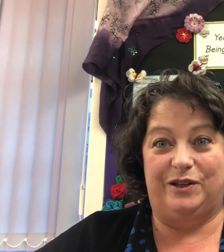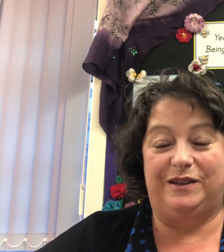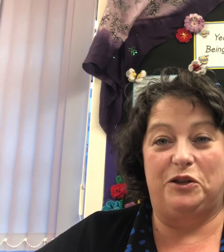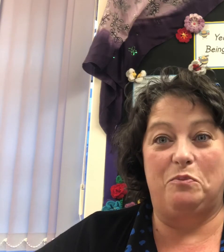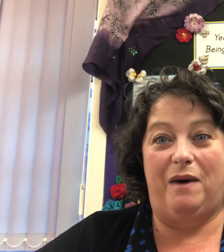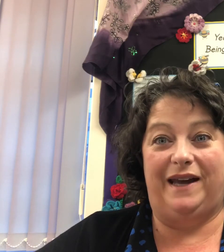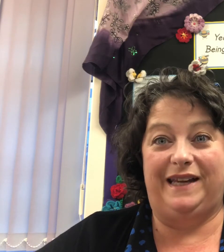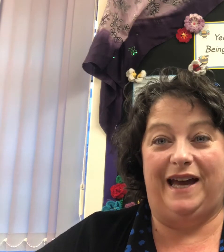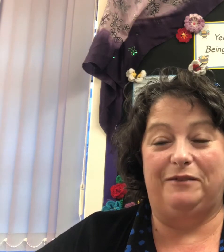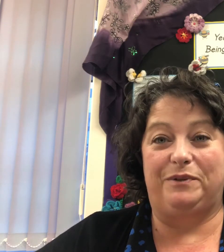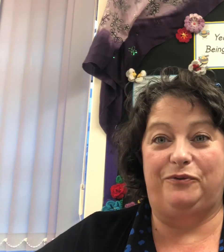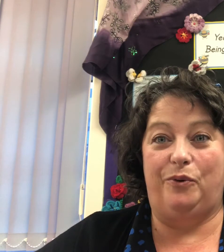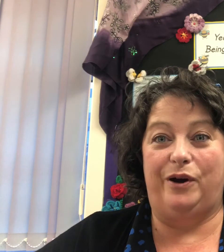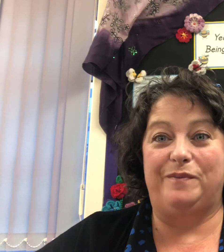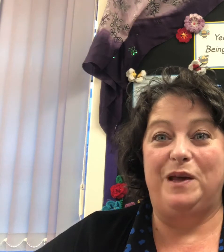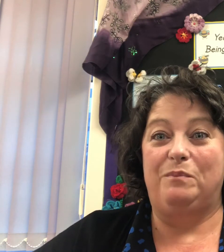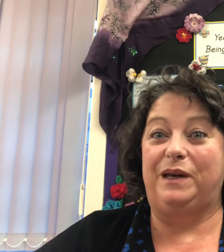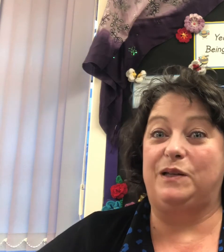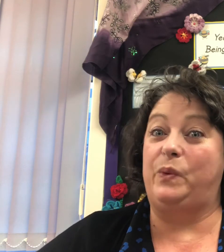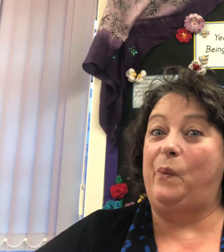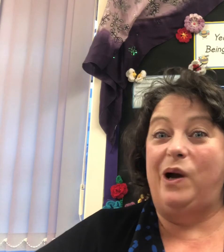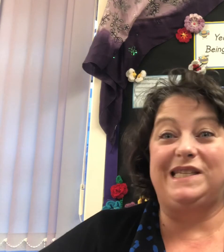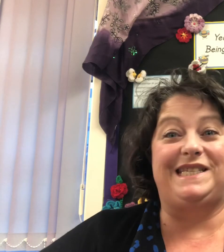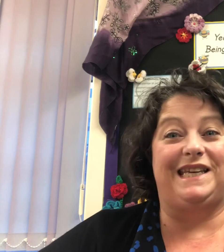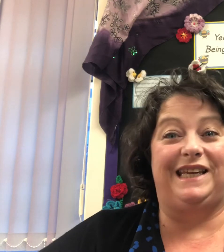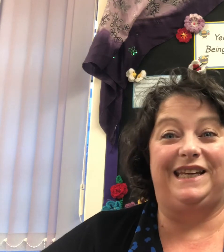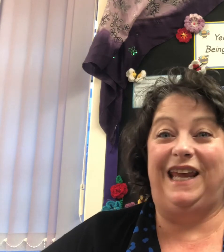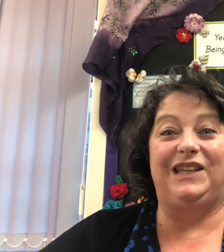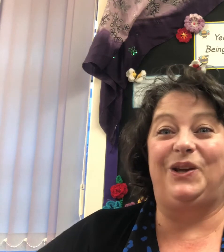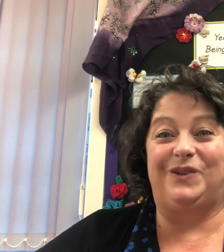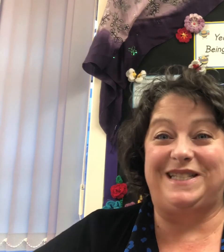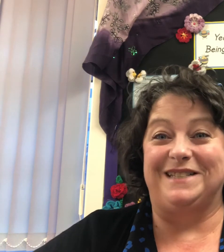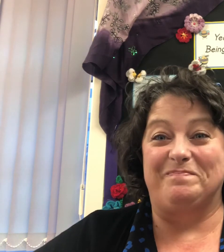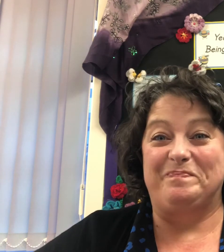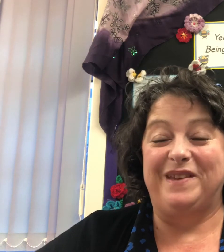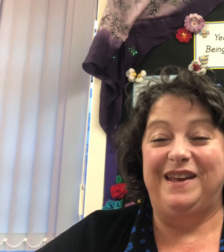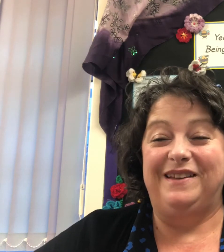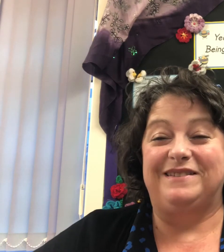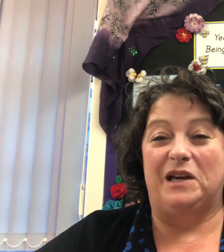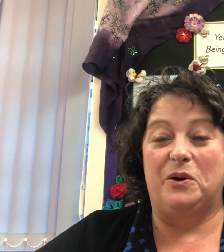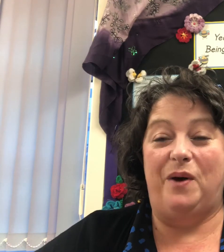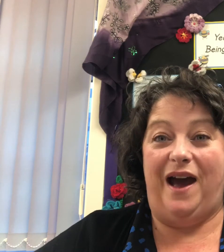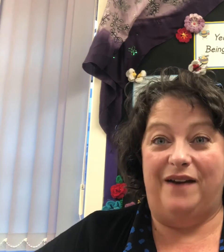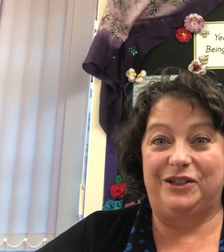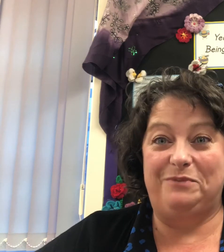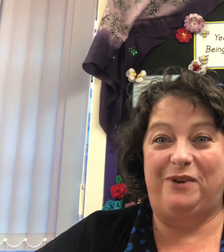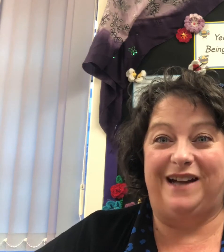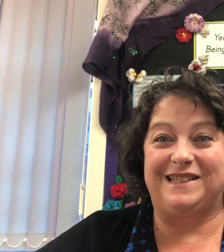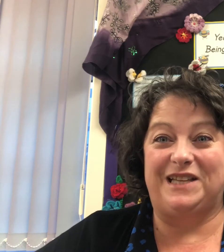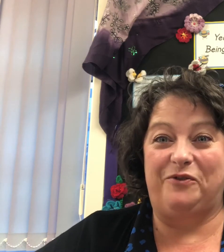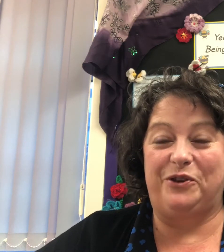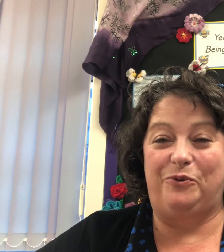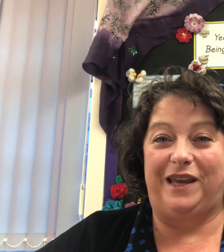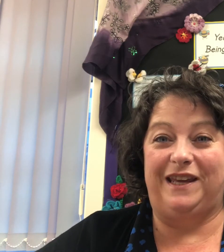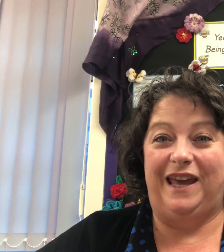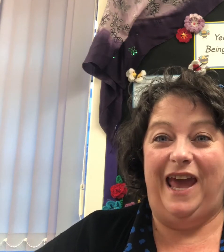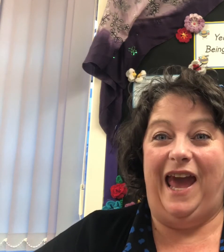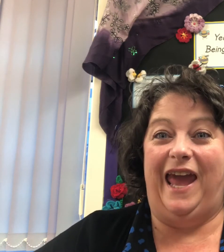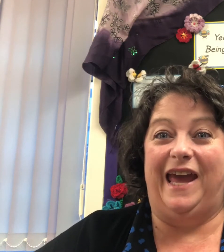you might have before because we want to sing it in unison. So have a good practice over the week, and